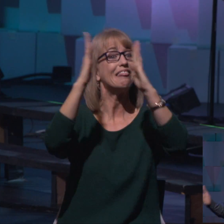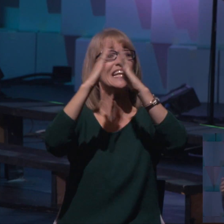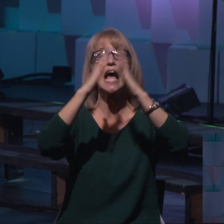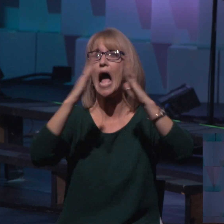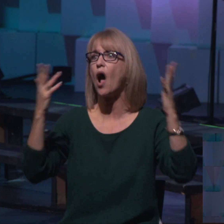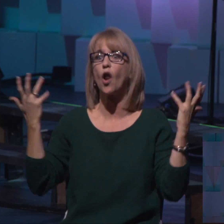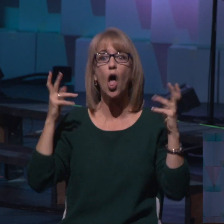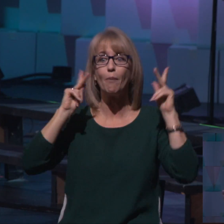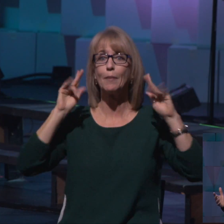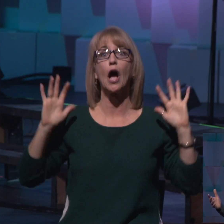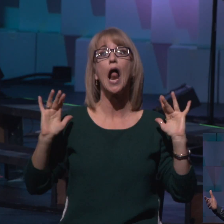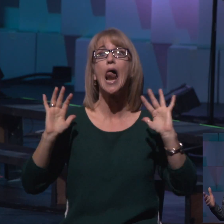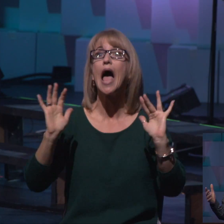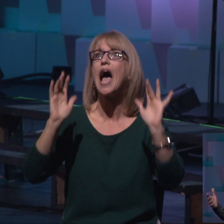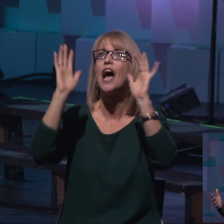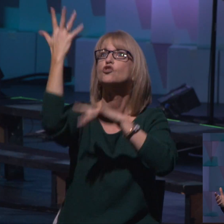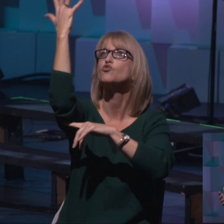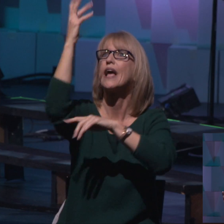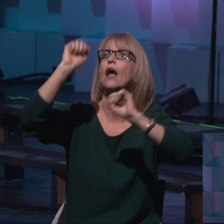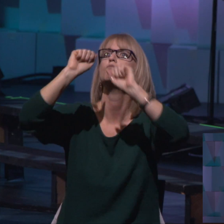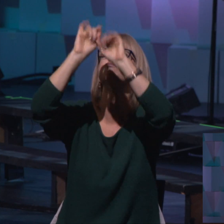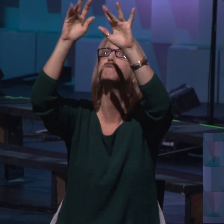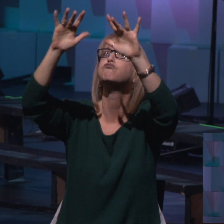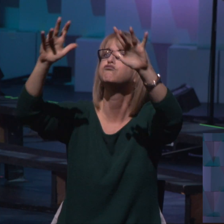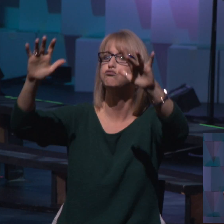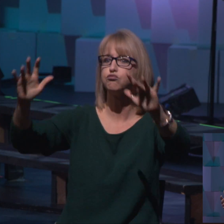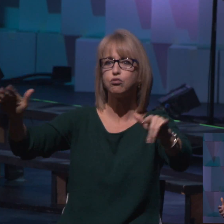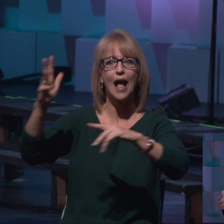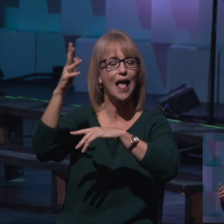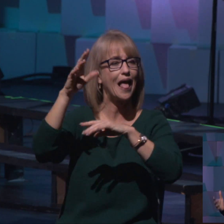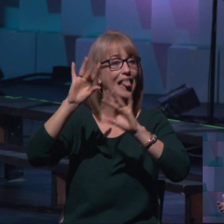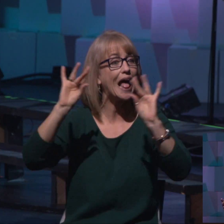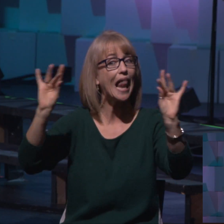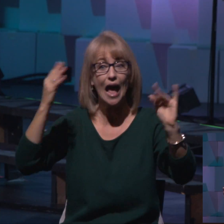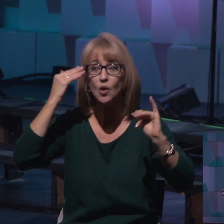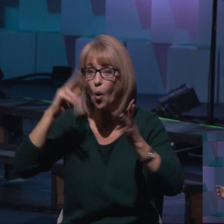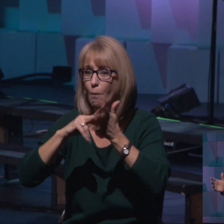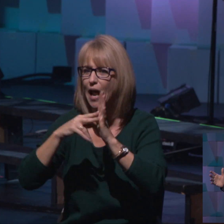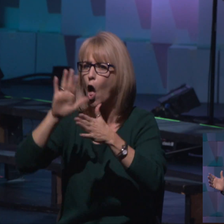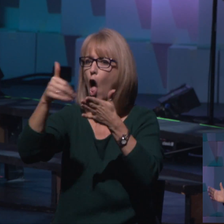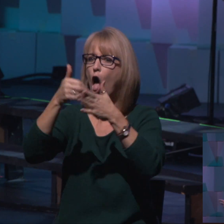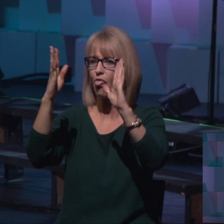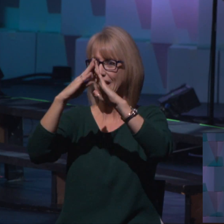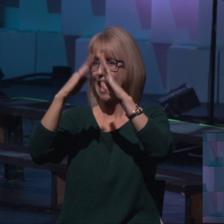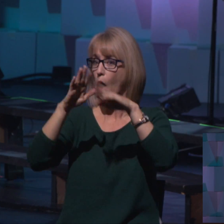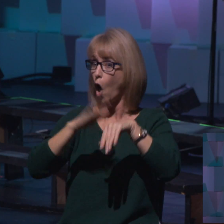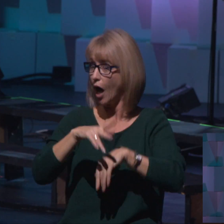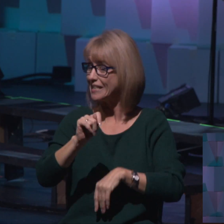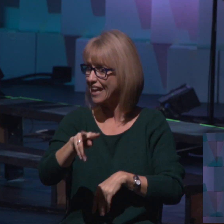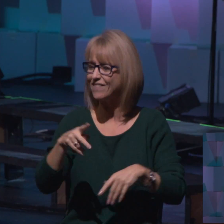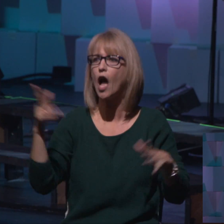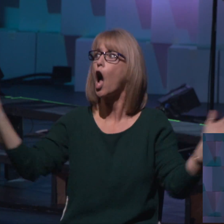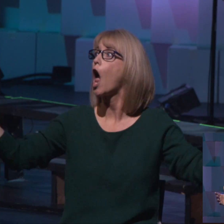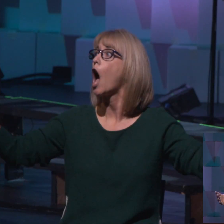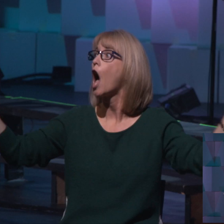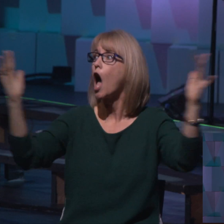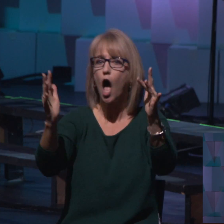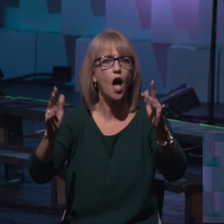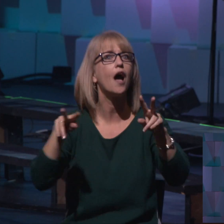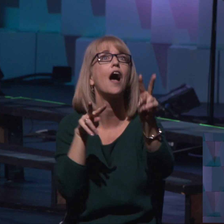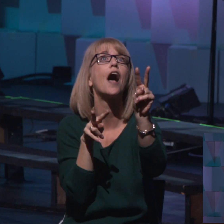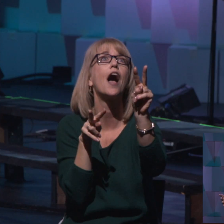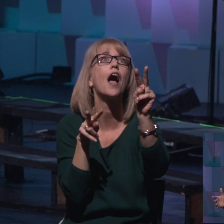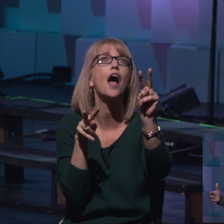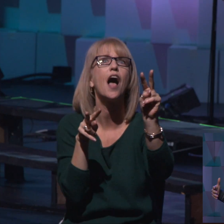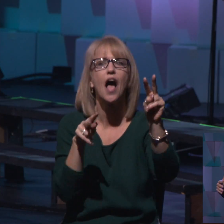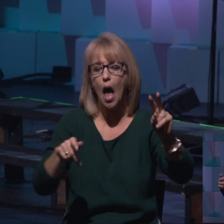watch the Christmas tree being lit. I've never been to one of those in my life, but it seems like on TV every town has one of those all tree Christmas lightings. They come